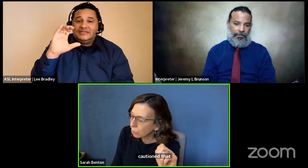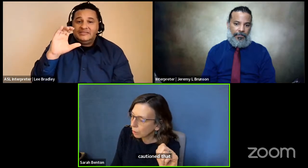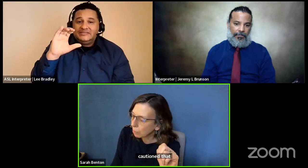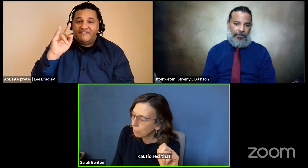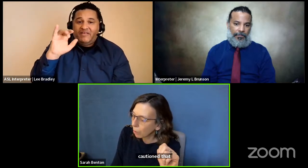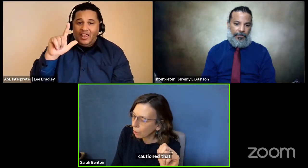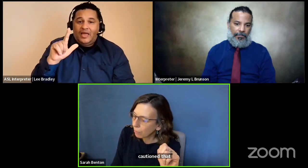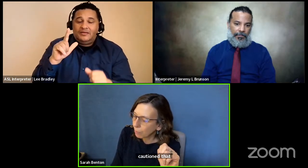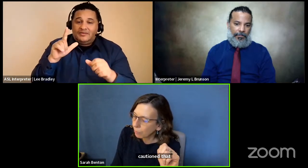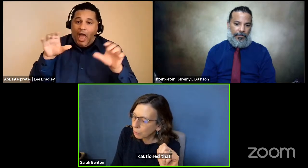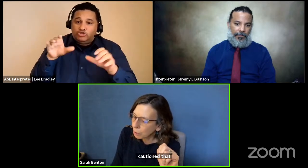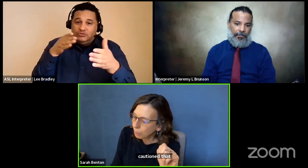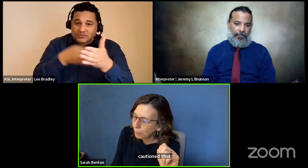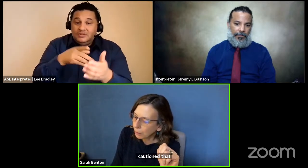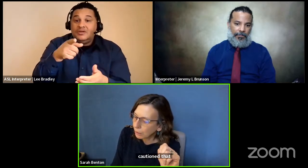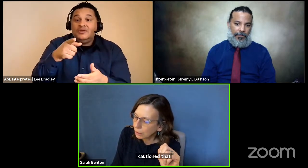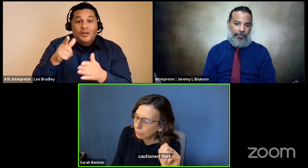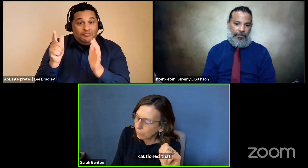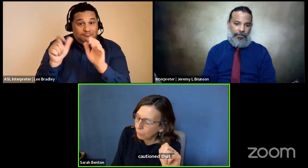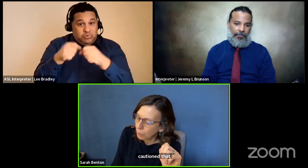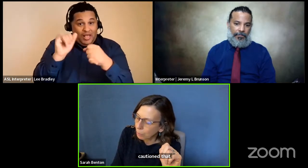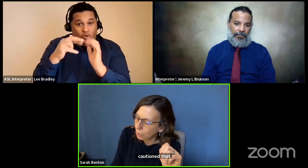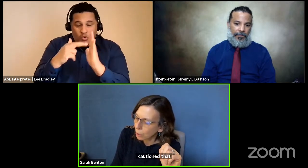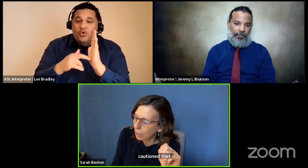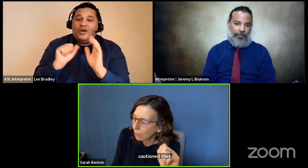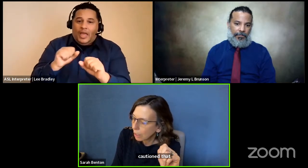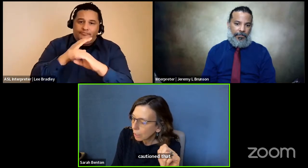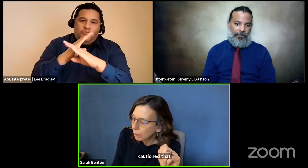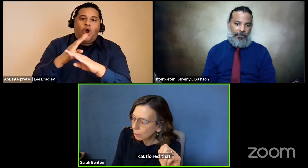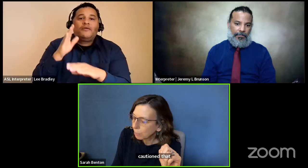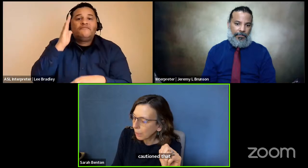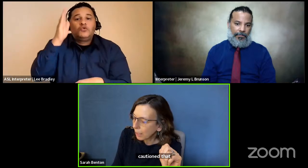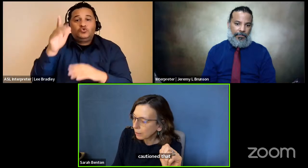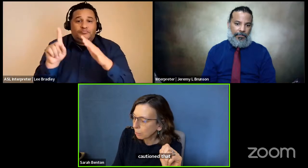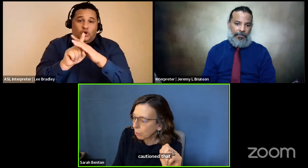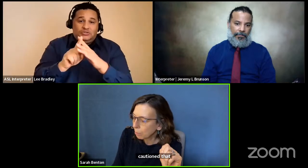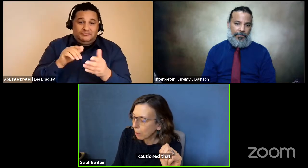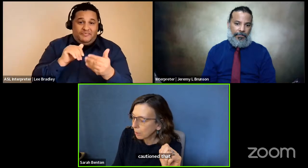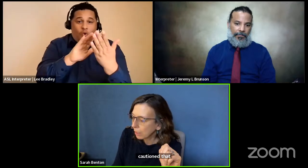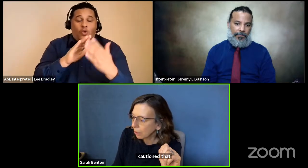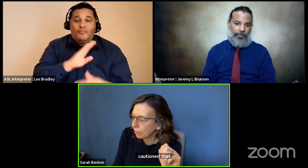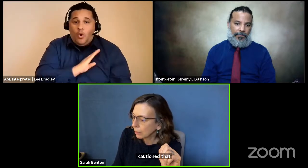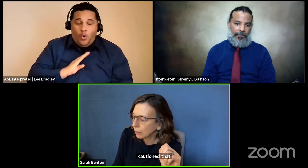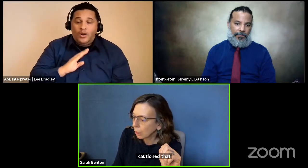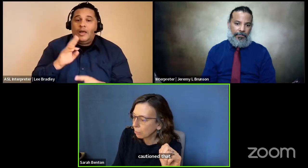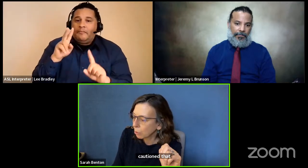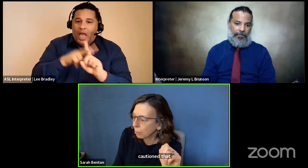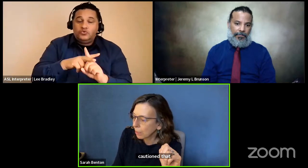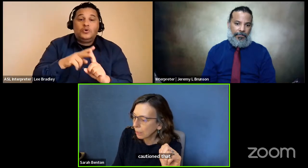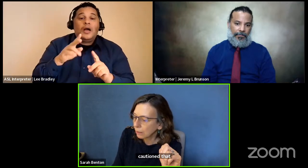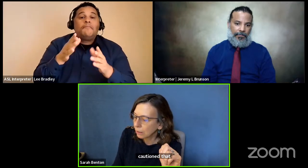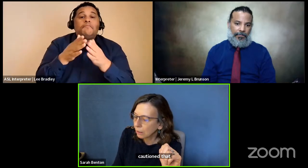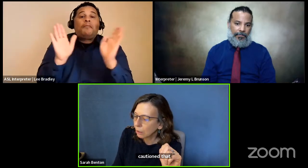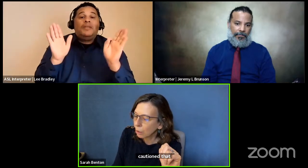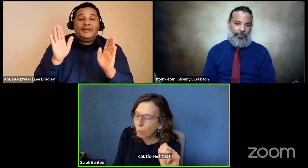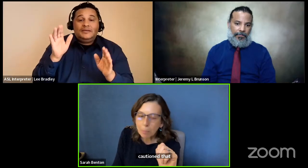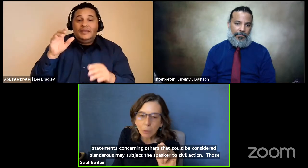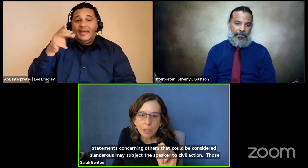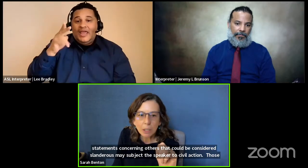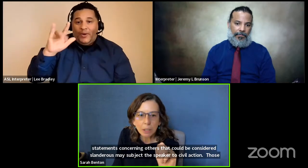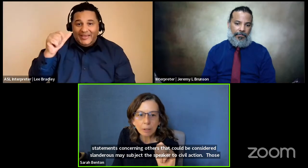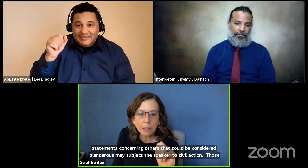this rule can be barred from future appearances before the board. This applies to both public hearings and board meetings.